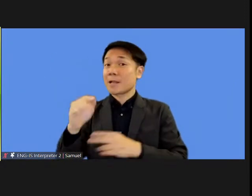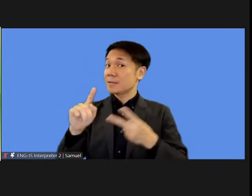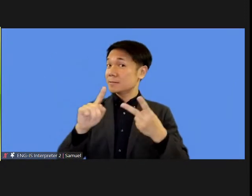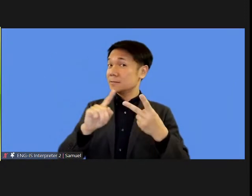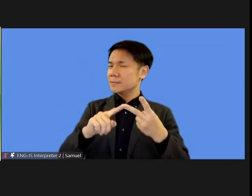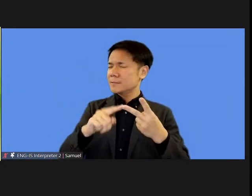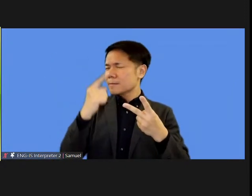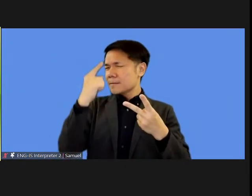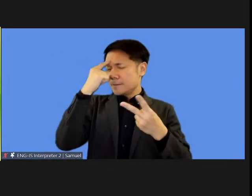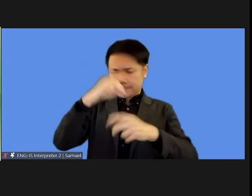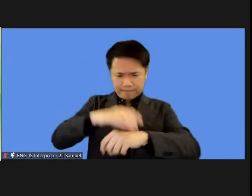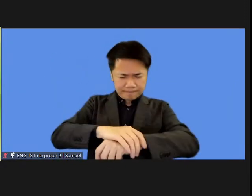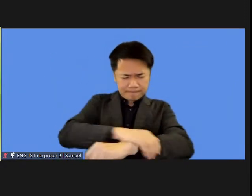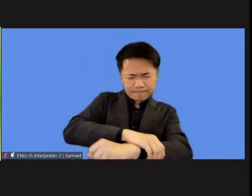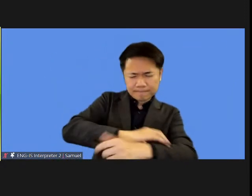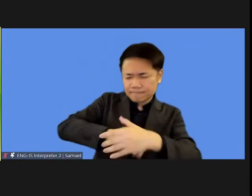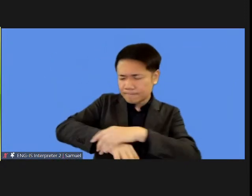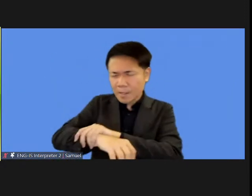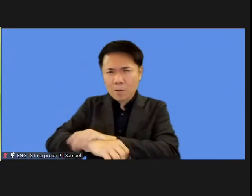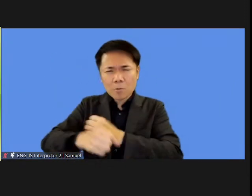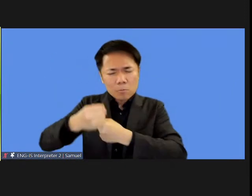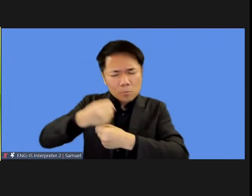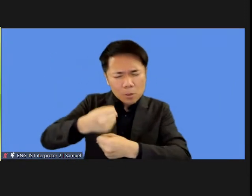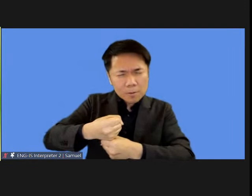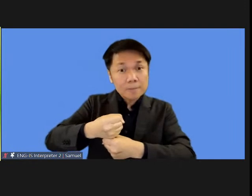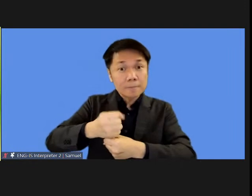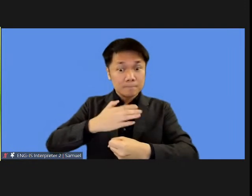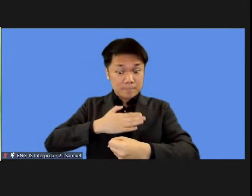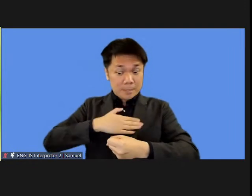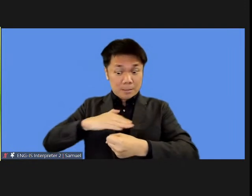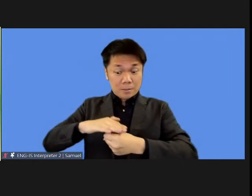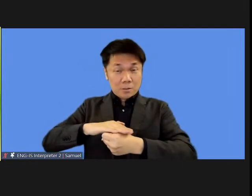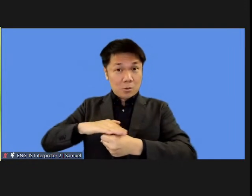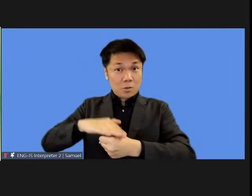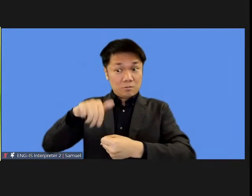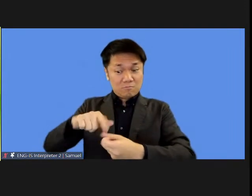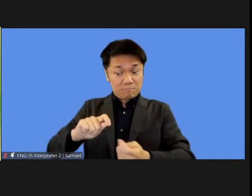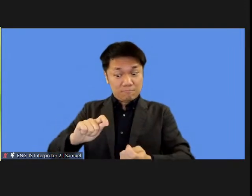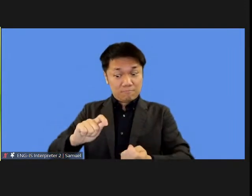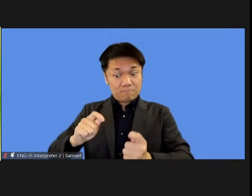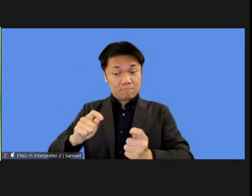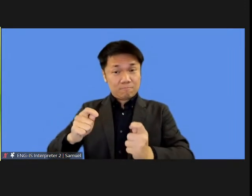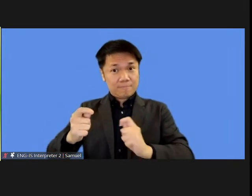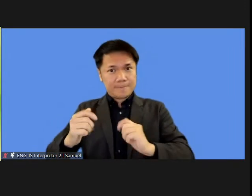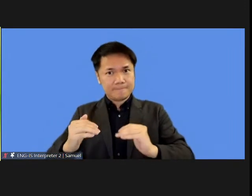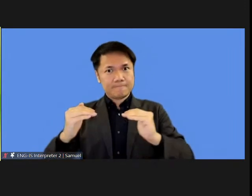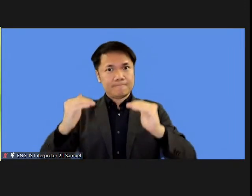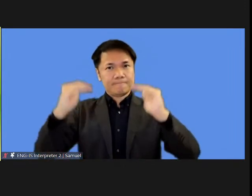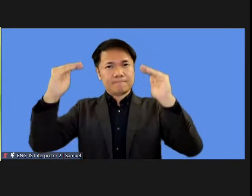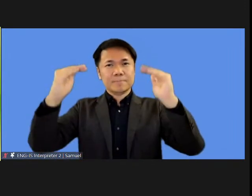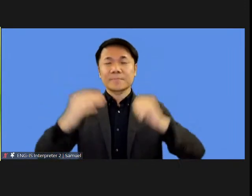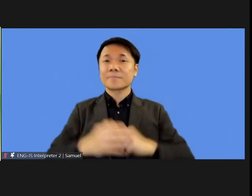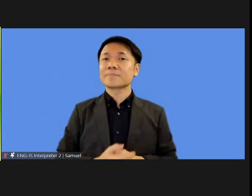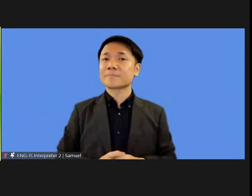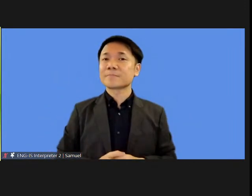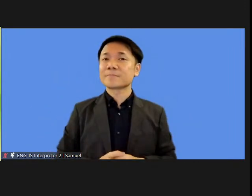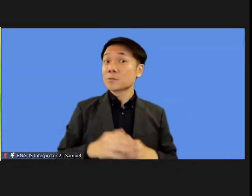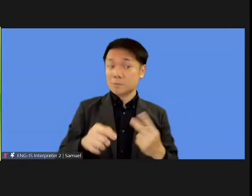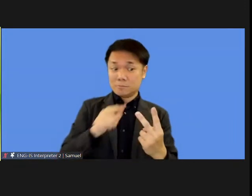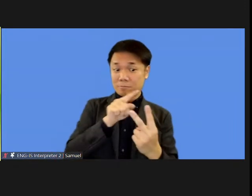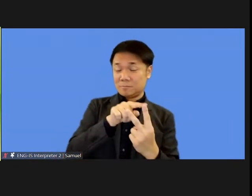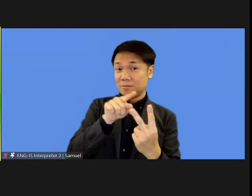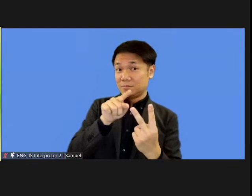level. Now, the two agendas remains the most powerful blueprint to deliver a better